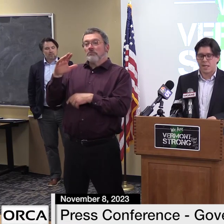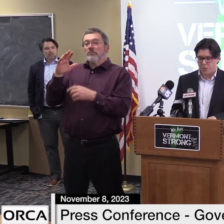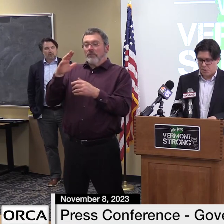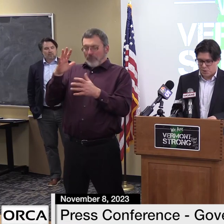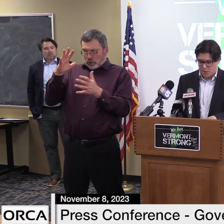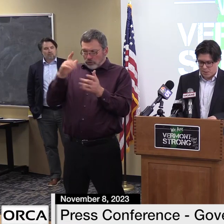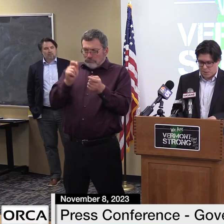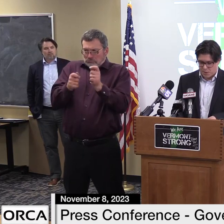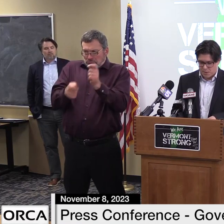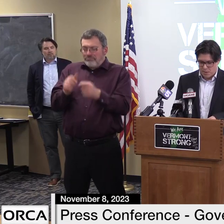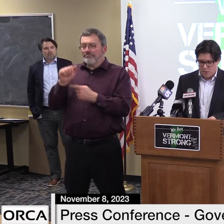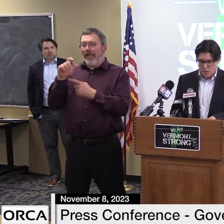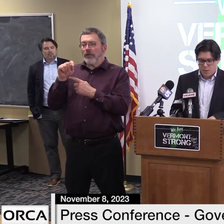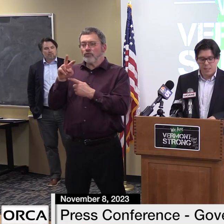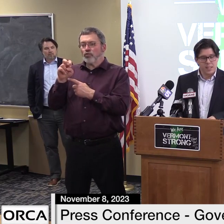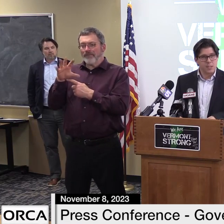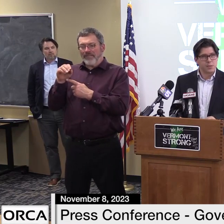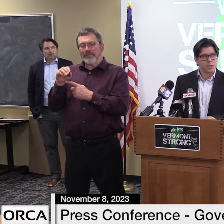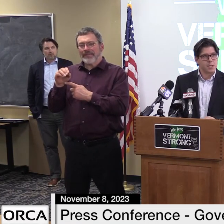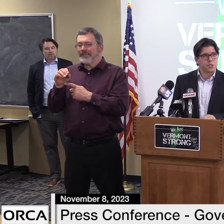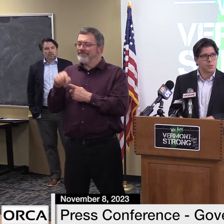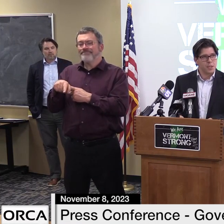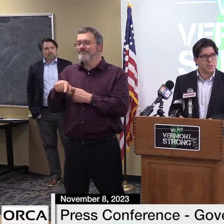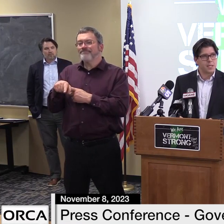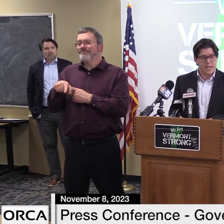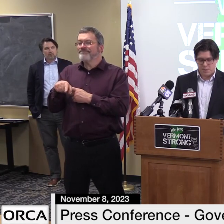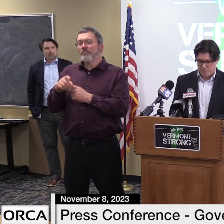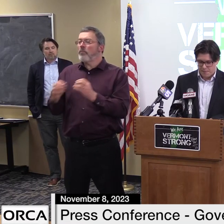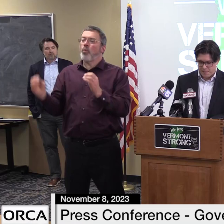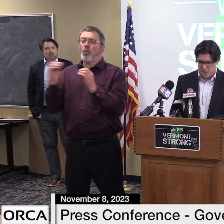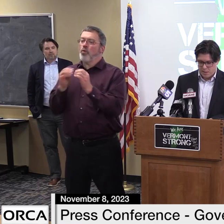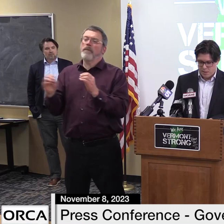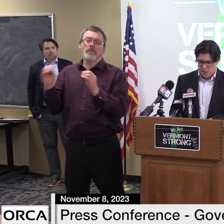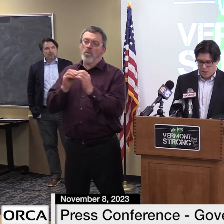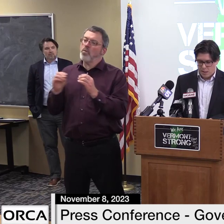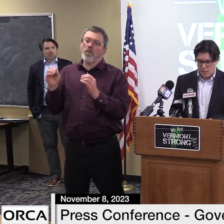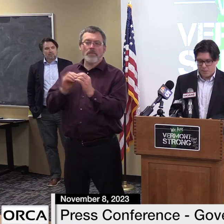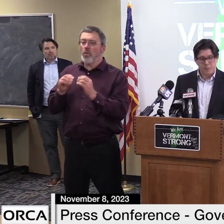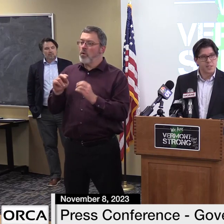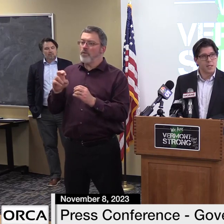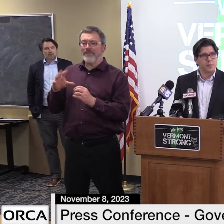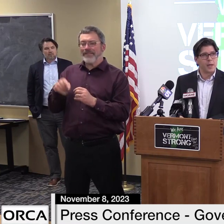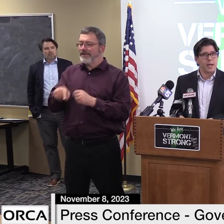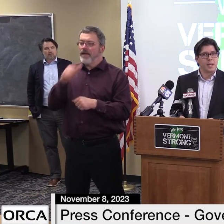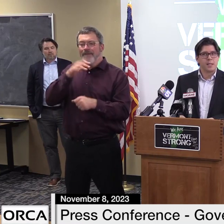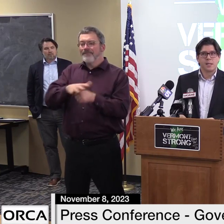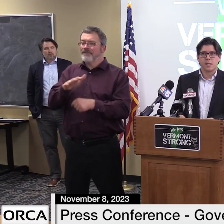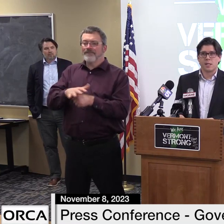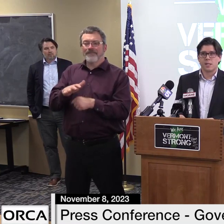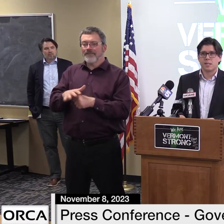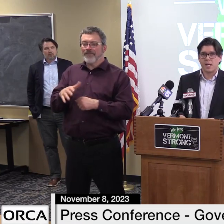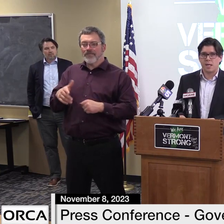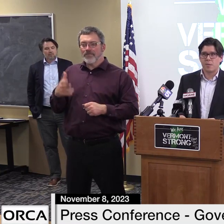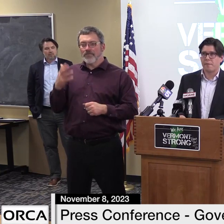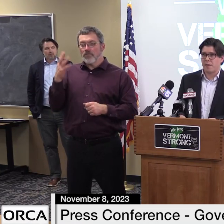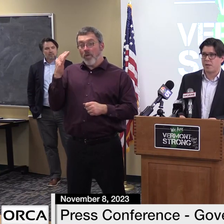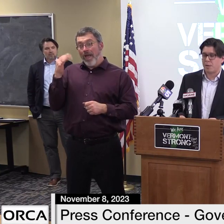order to enable unit generation. We need to adjust the triggers to Act 250, represented by